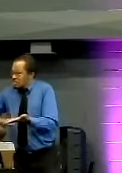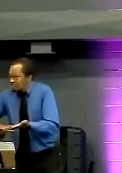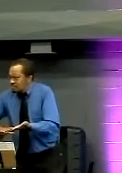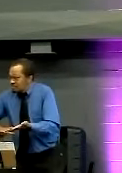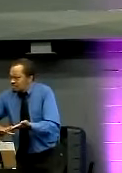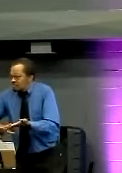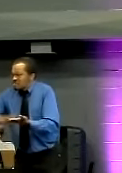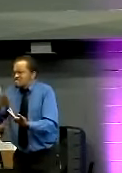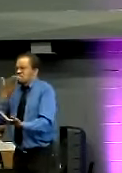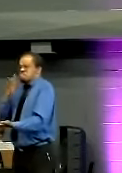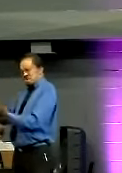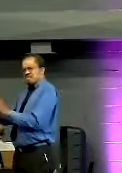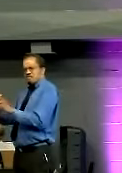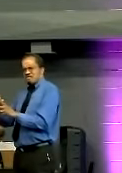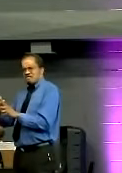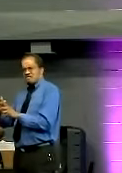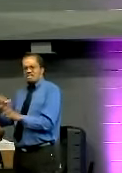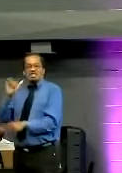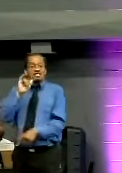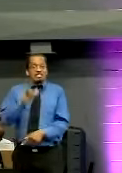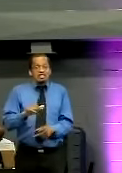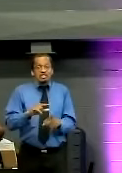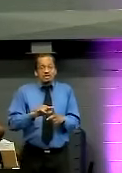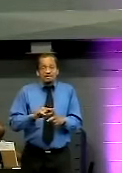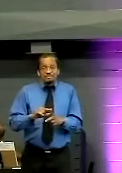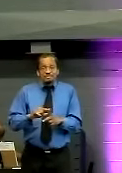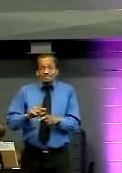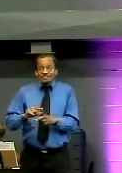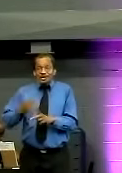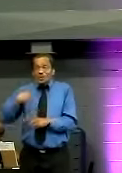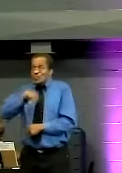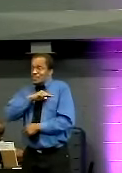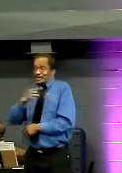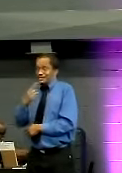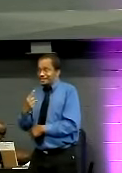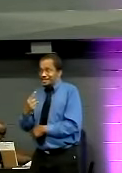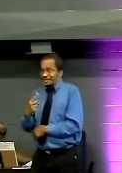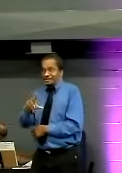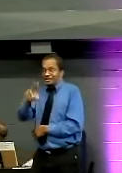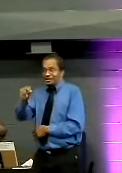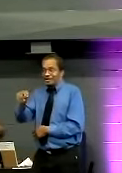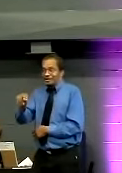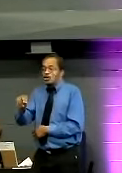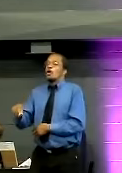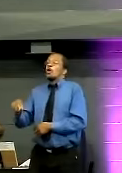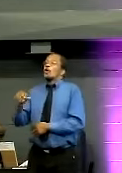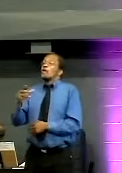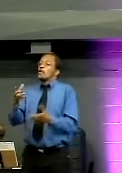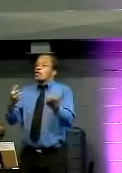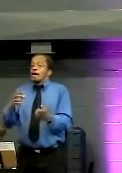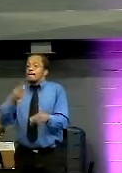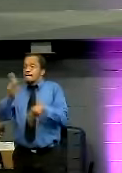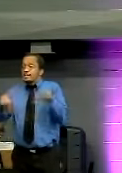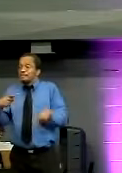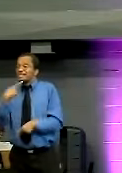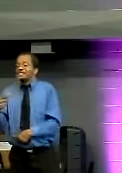a bad word. That's the word that most of us won't say or participate in. Now, we want an apology, right? We